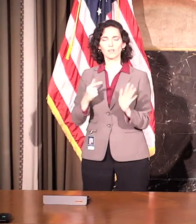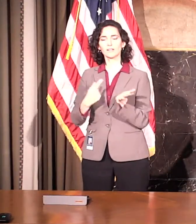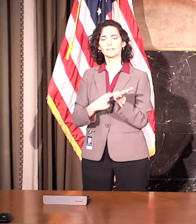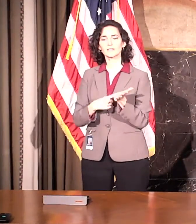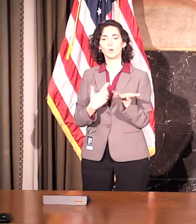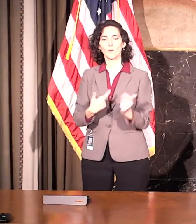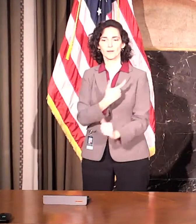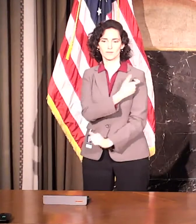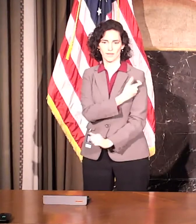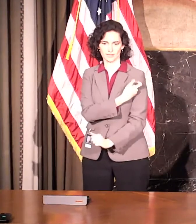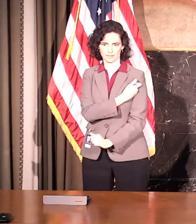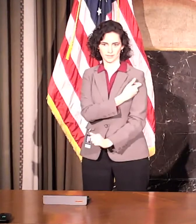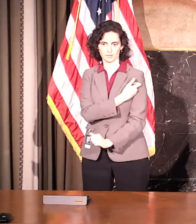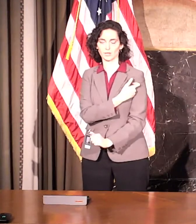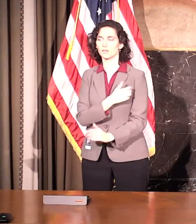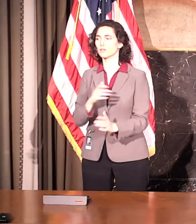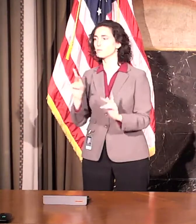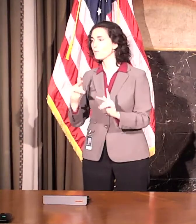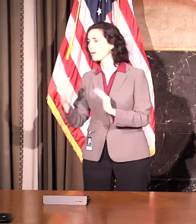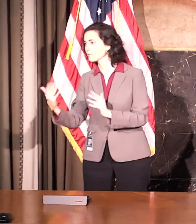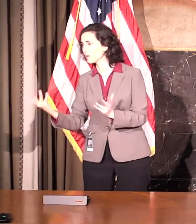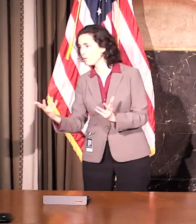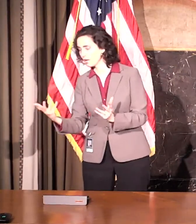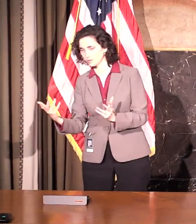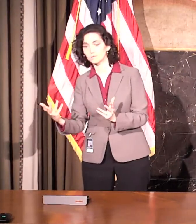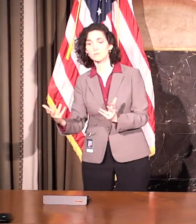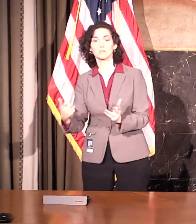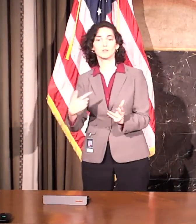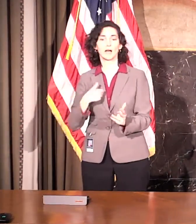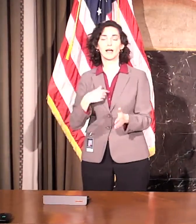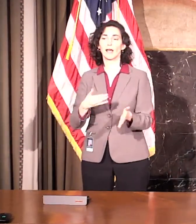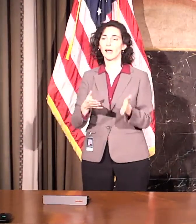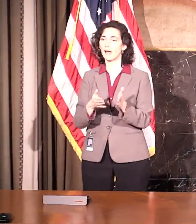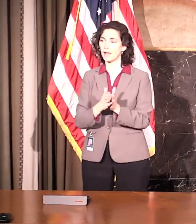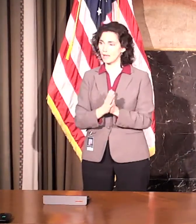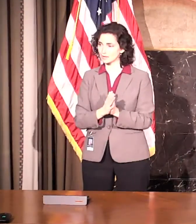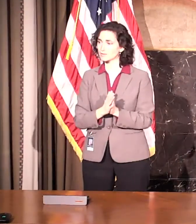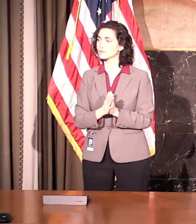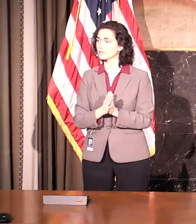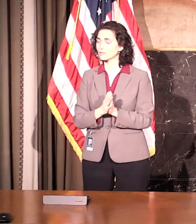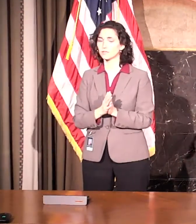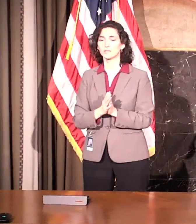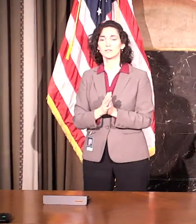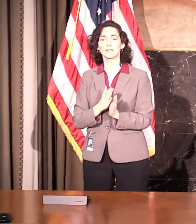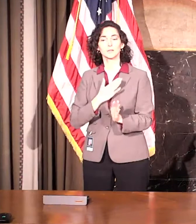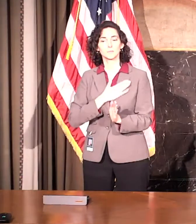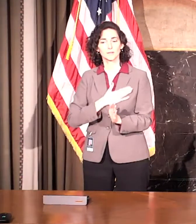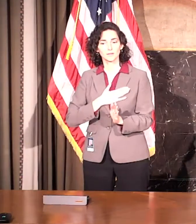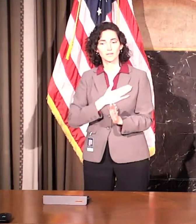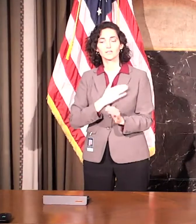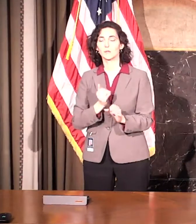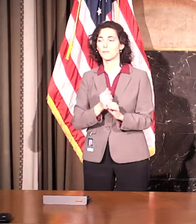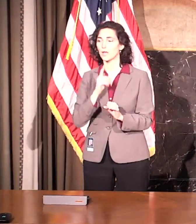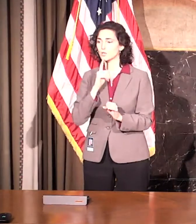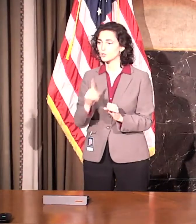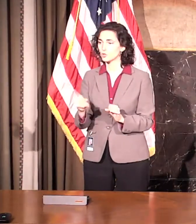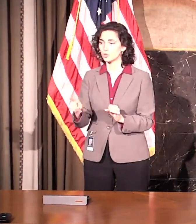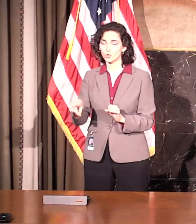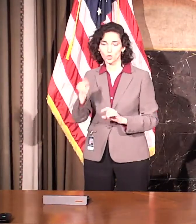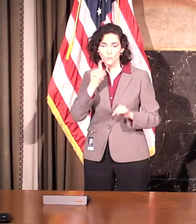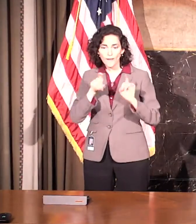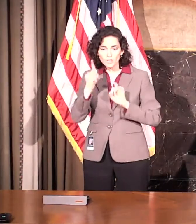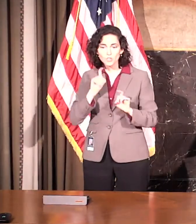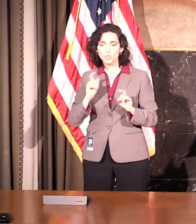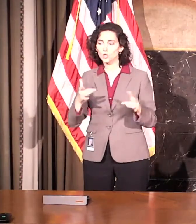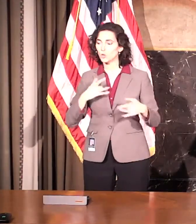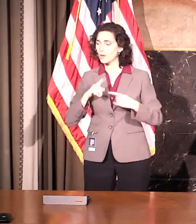vaccine and what people can expect. So I would ask that people make sure that if you have any questions or concerns